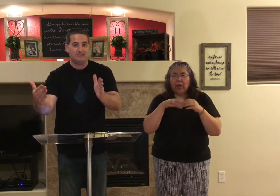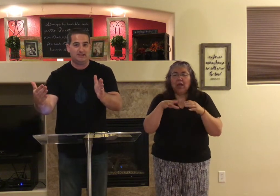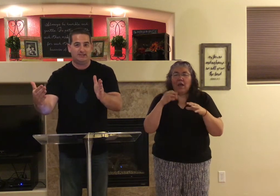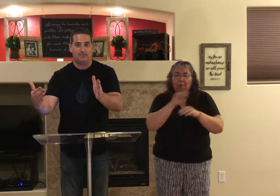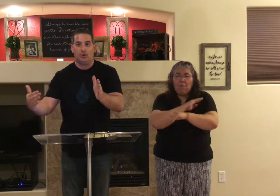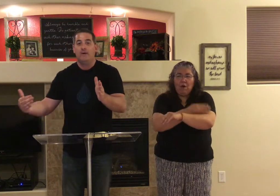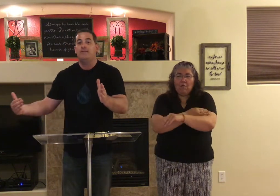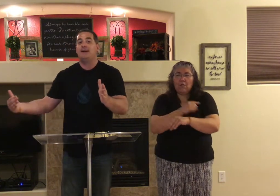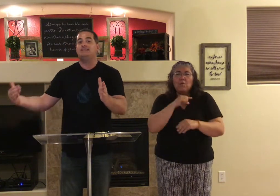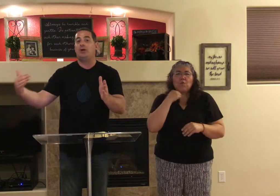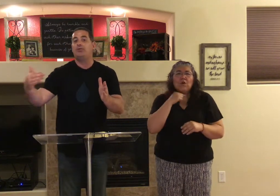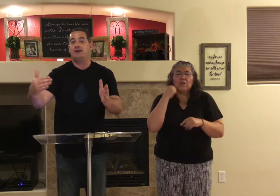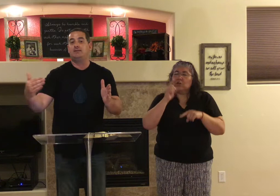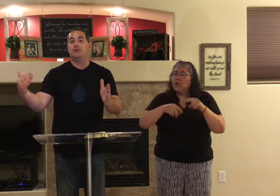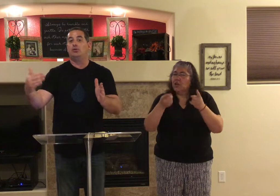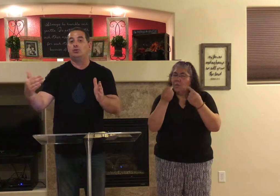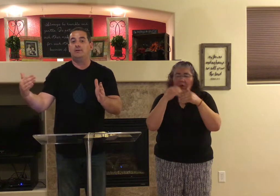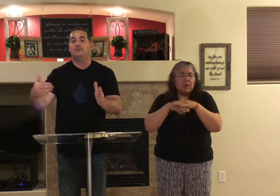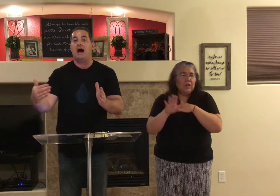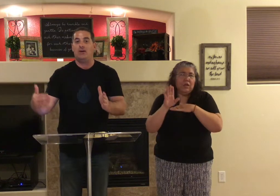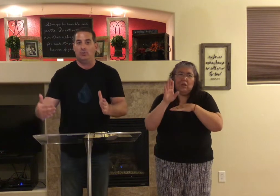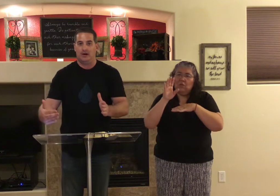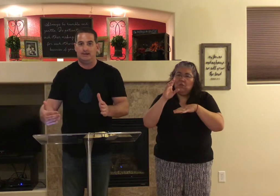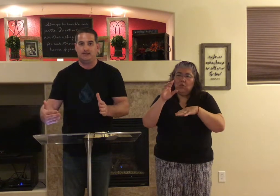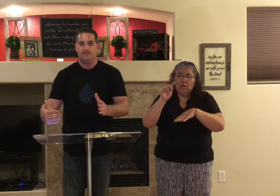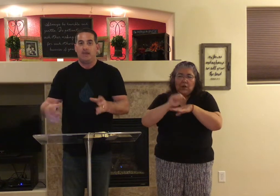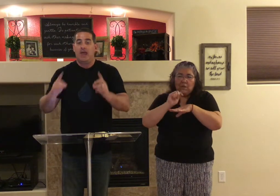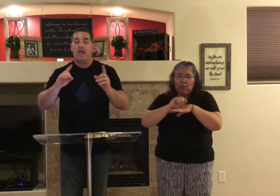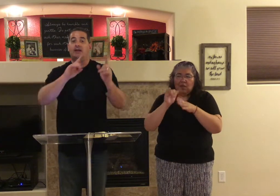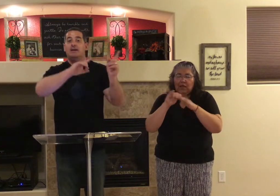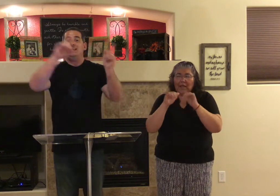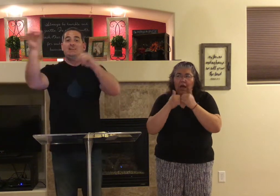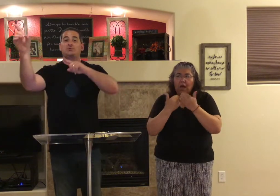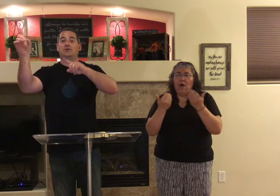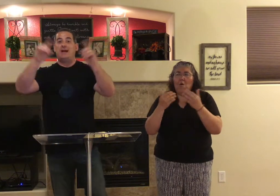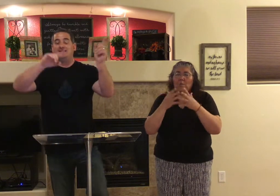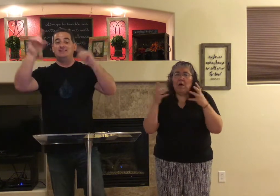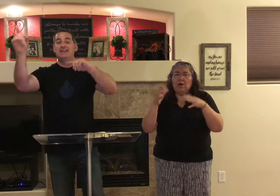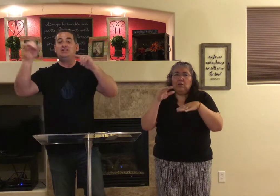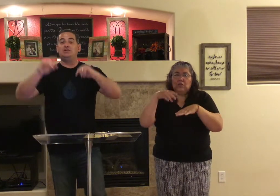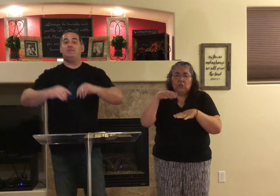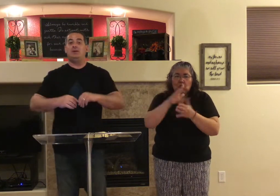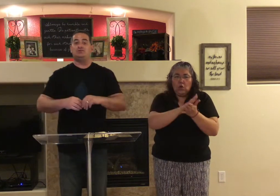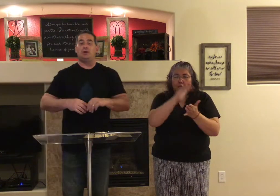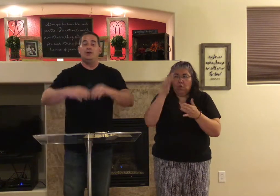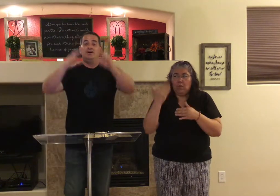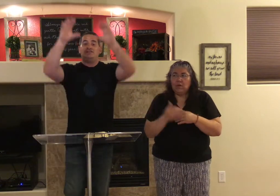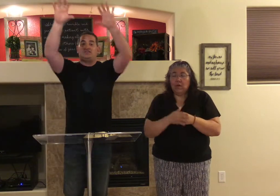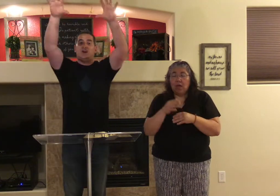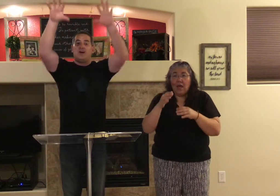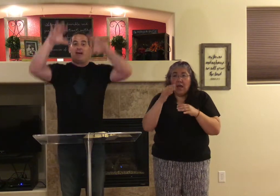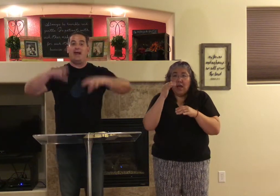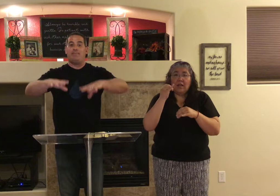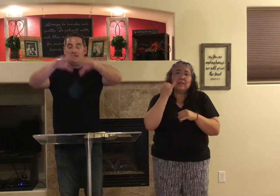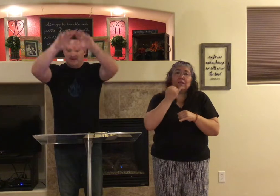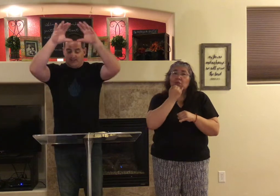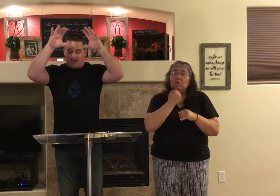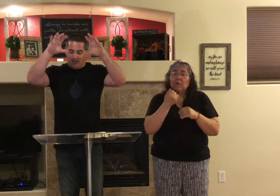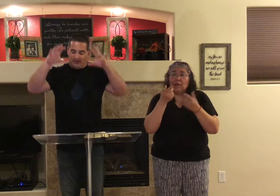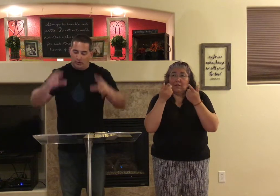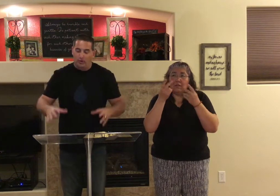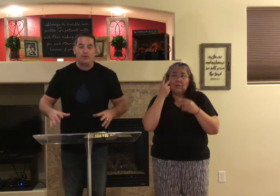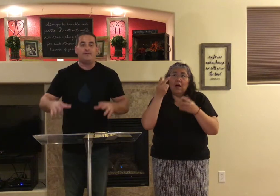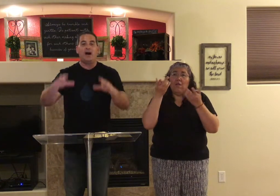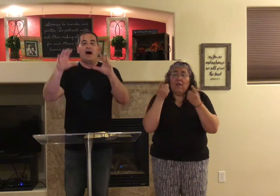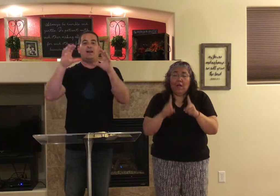even get into the temple. That's how thick the glory of God was. And Israelite, the nation of Israel, saw that happen,